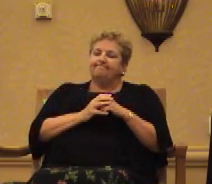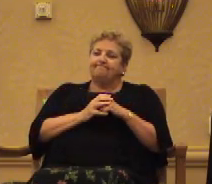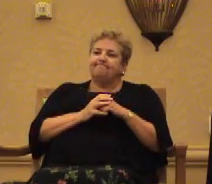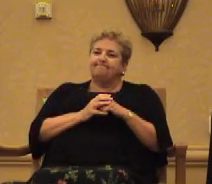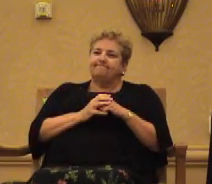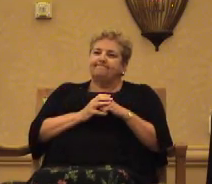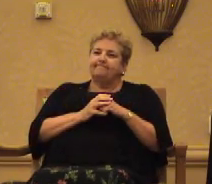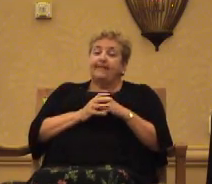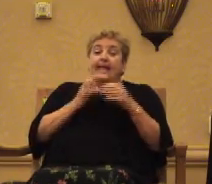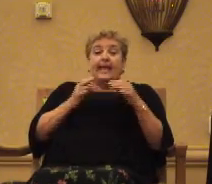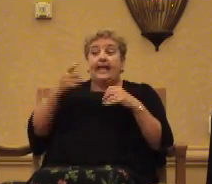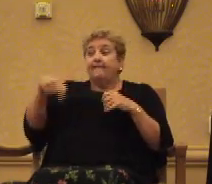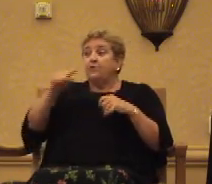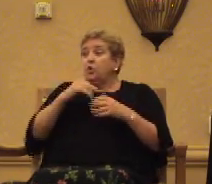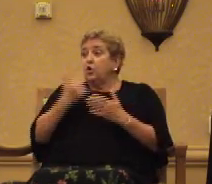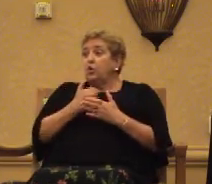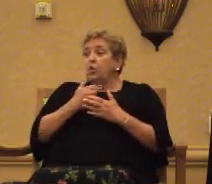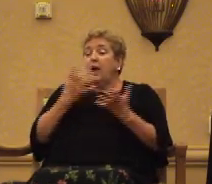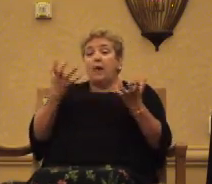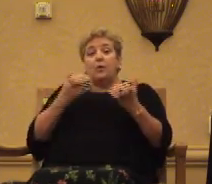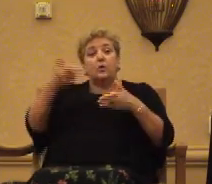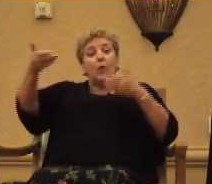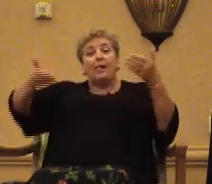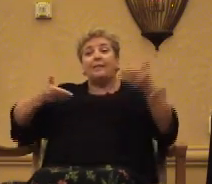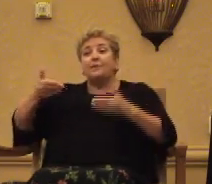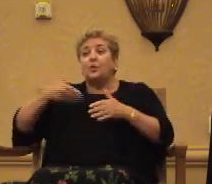If you're new, I want to welcome you to Alcoholics Anonymous.